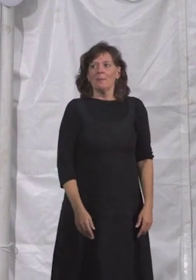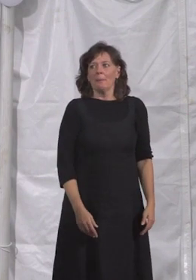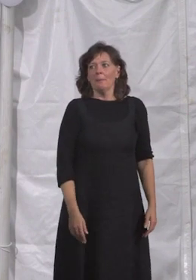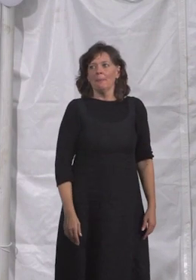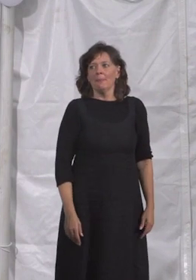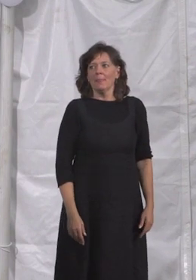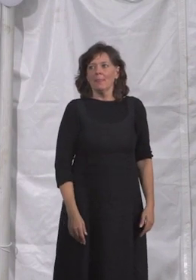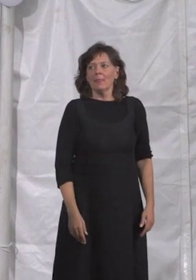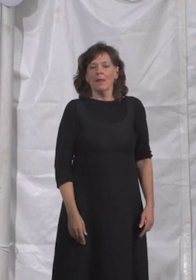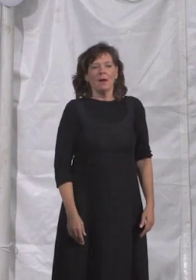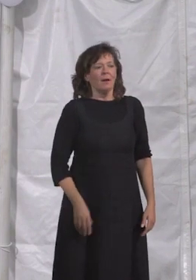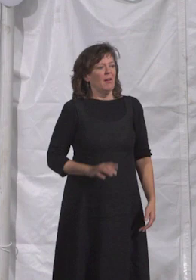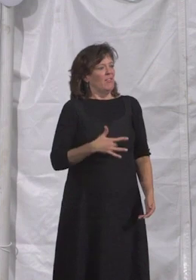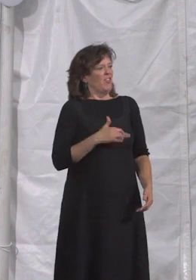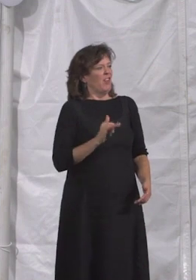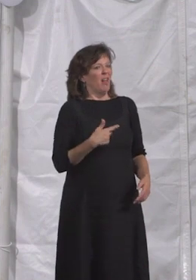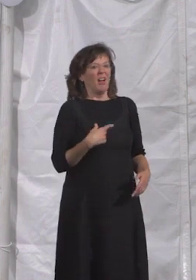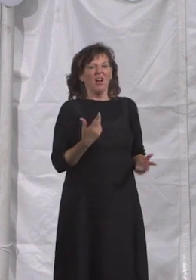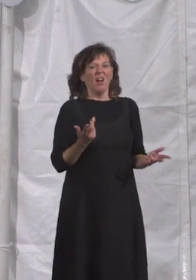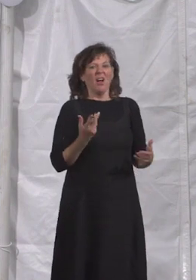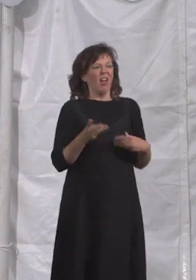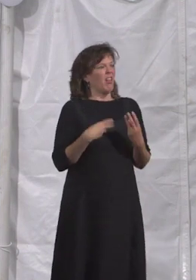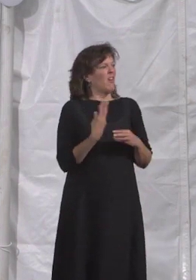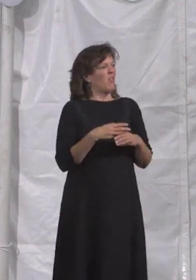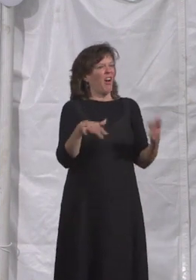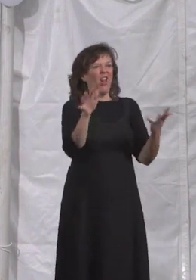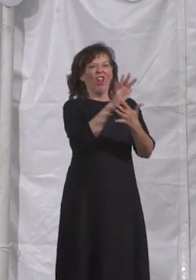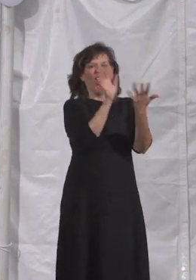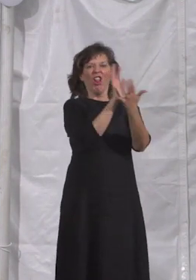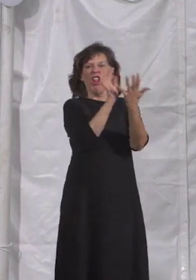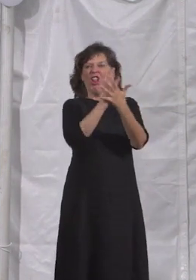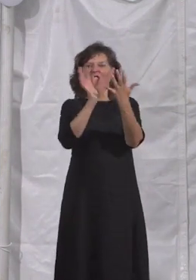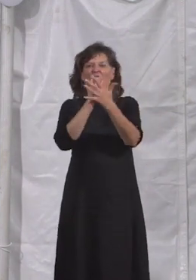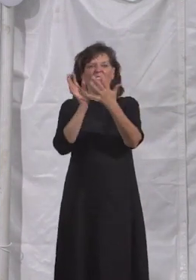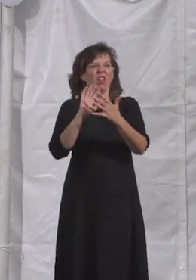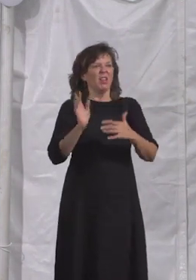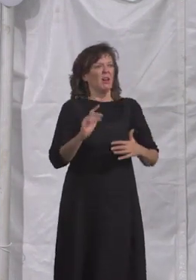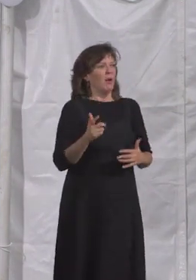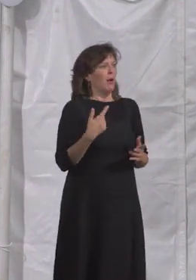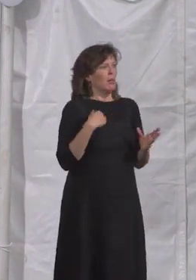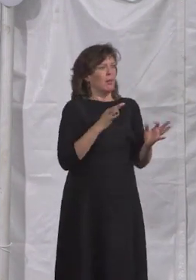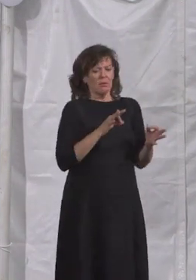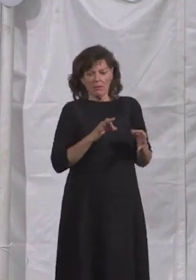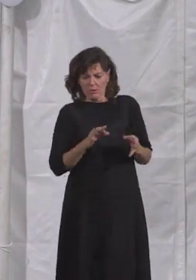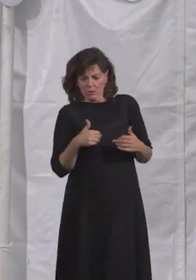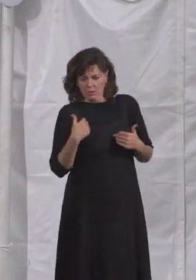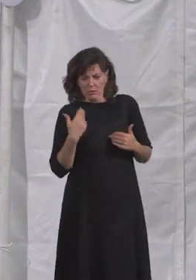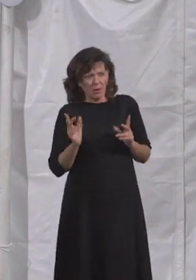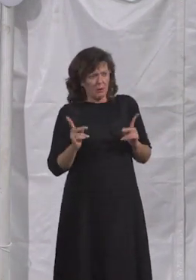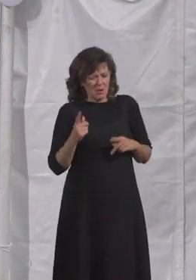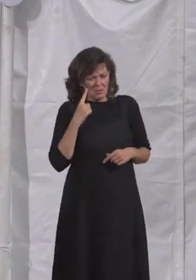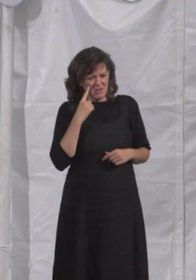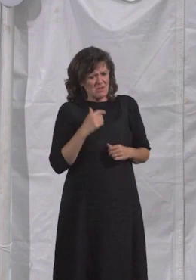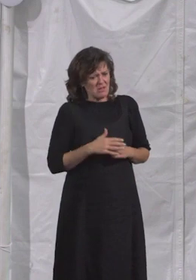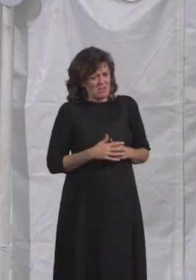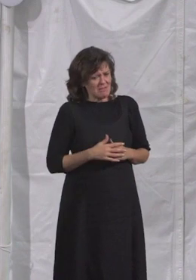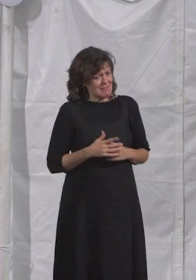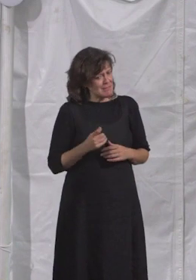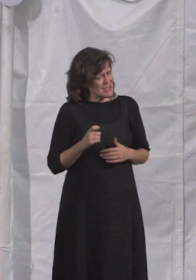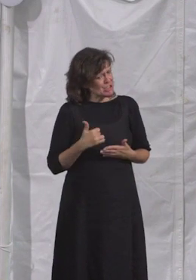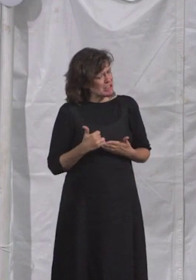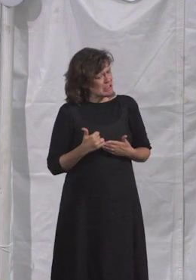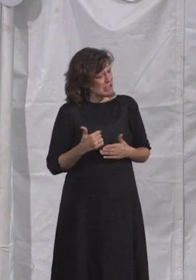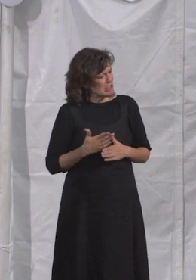Like the world's moving way too fast, and we're looking at the young people, and we're thinking, I must have something to share with them. And we'll get an idea in our head.